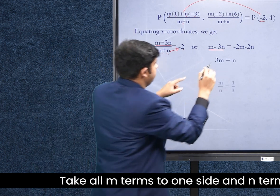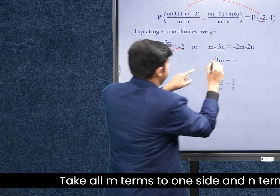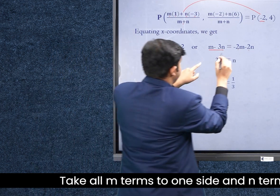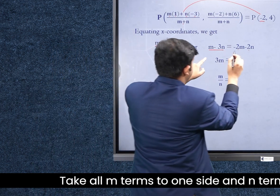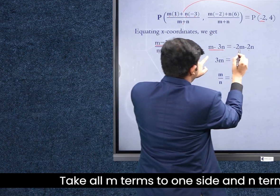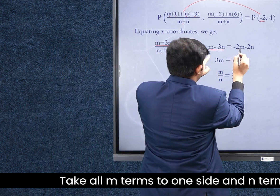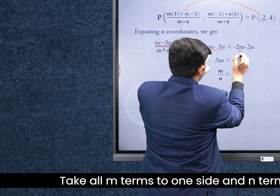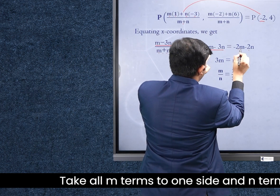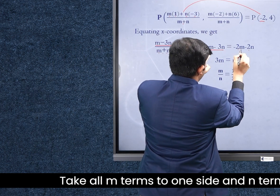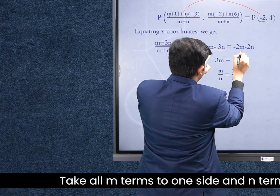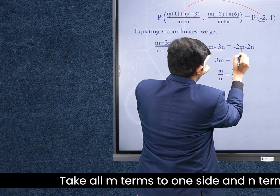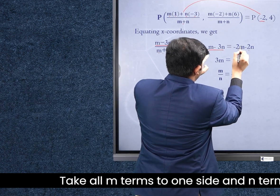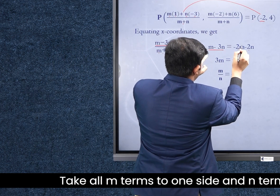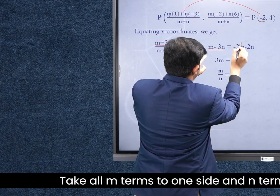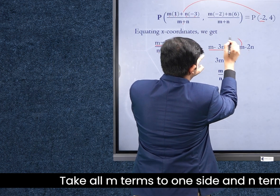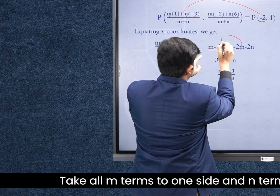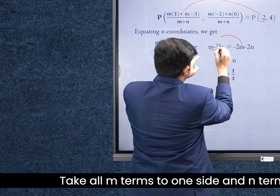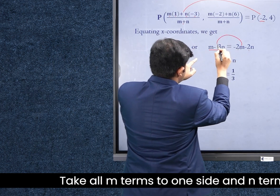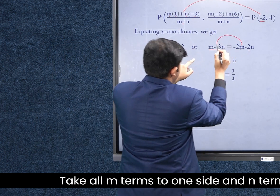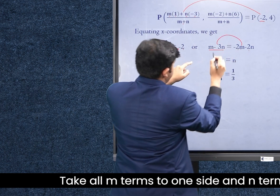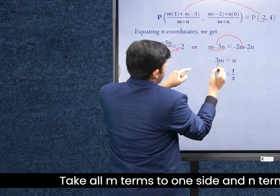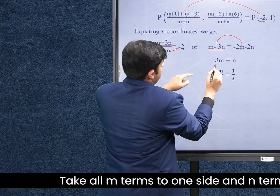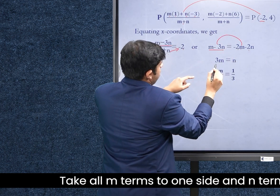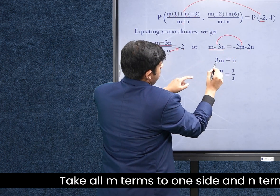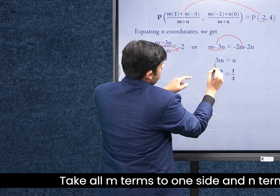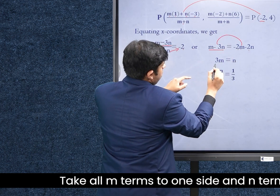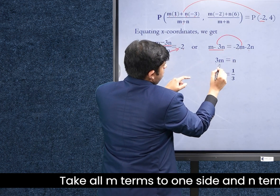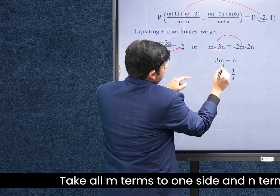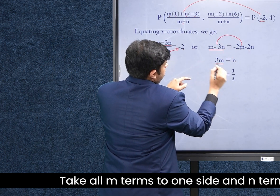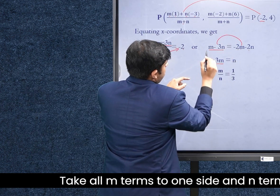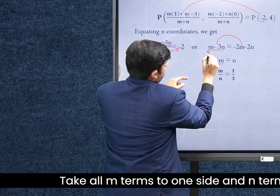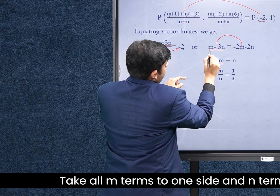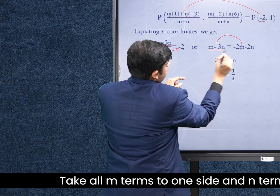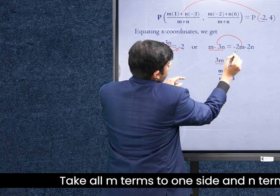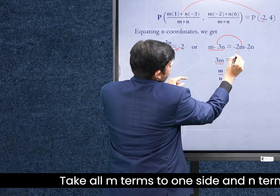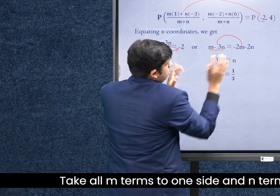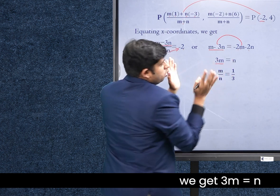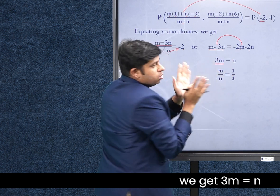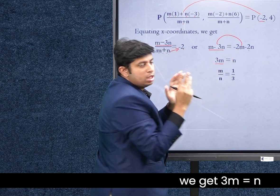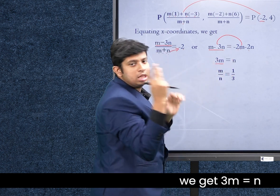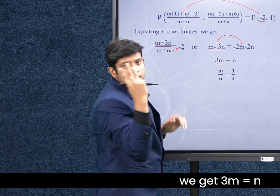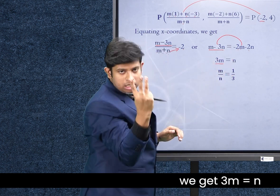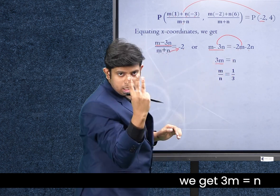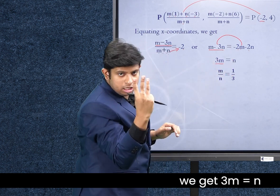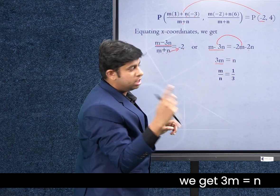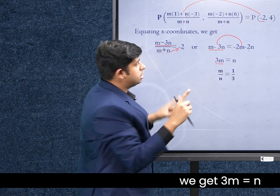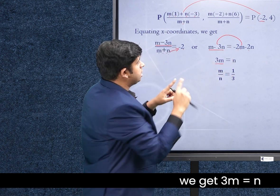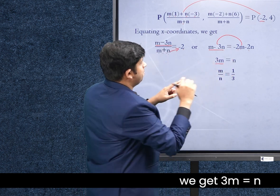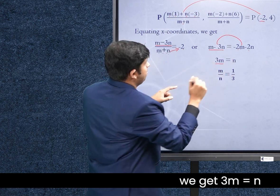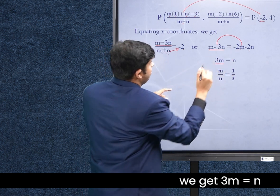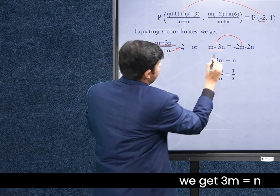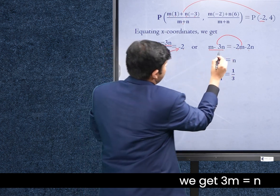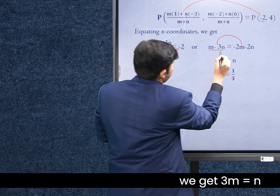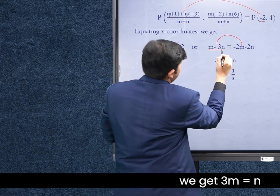Take all m terms to one side and n terms to another side. We get 3m is equal to n.